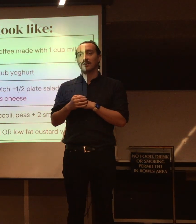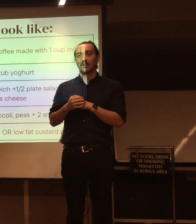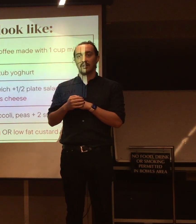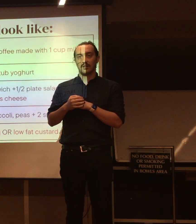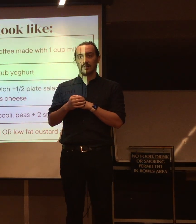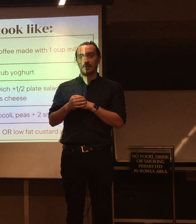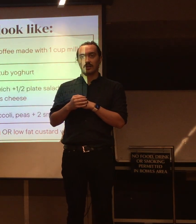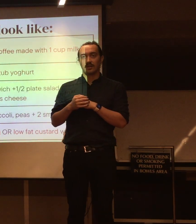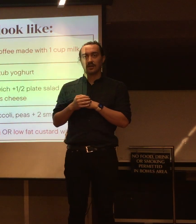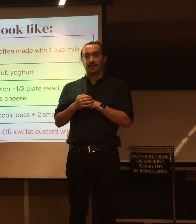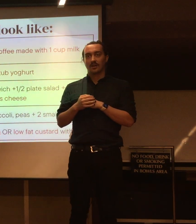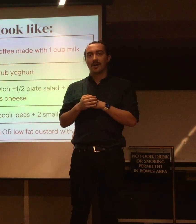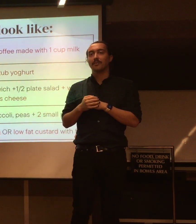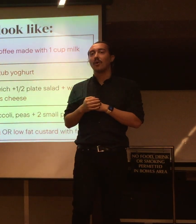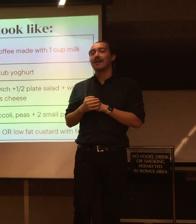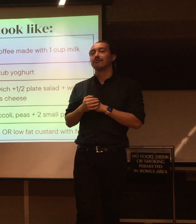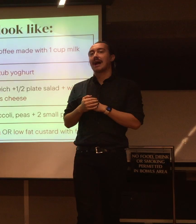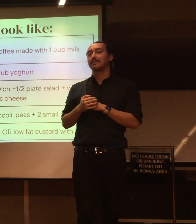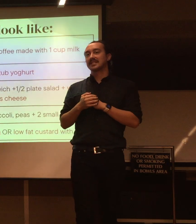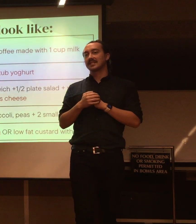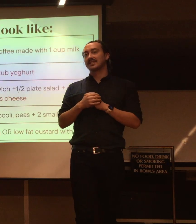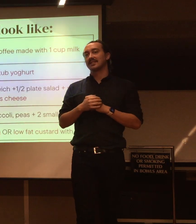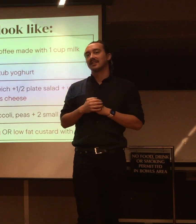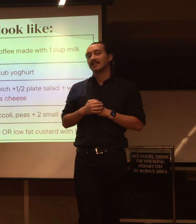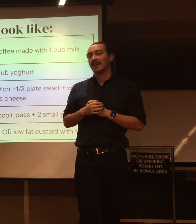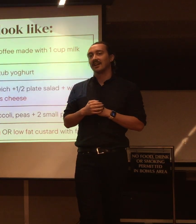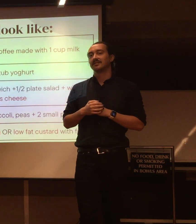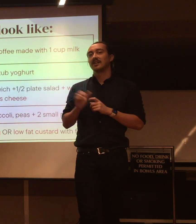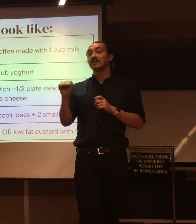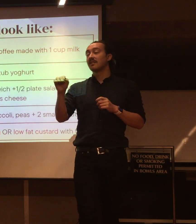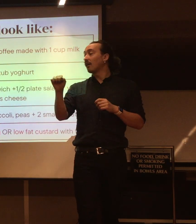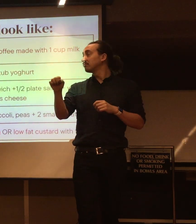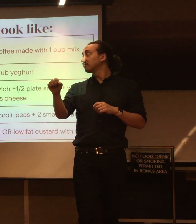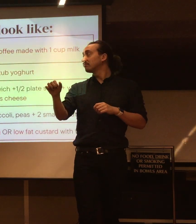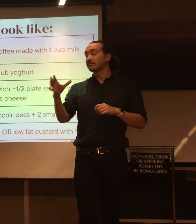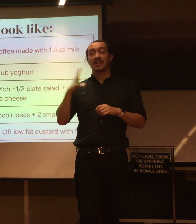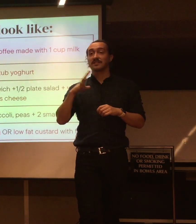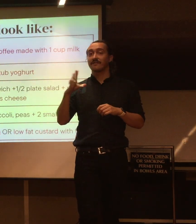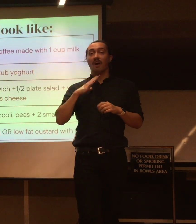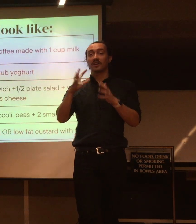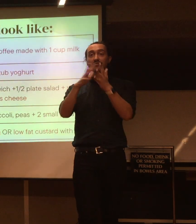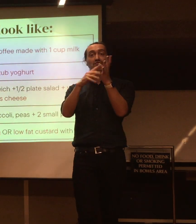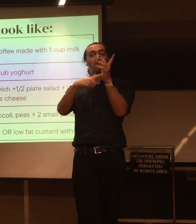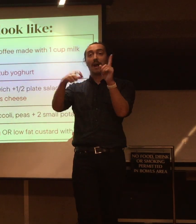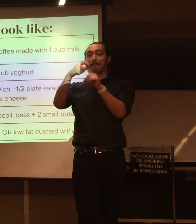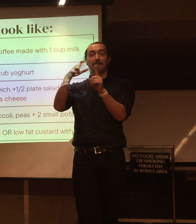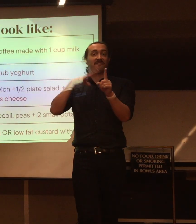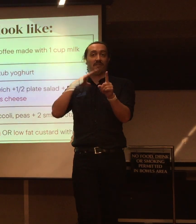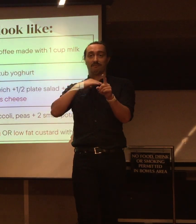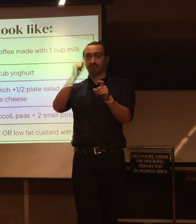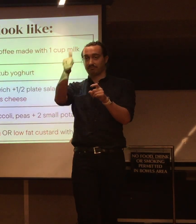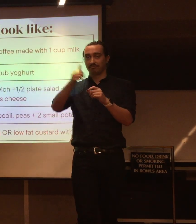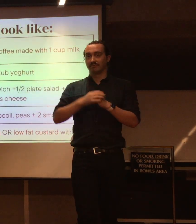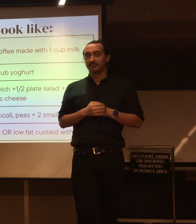Yeah. I more have wraps. Wraps. Yeah. Yep. Wraps are fine.